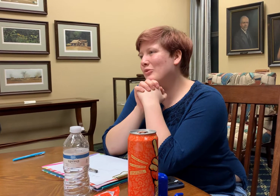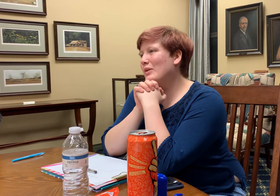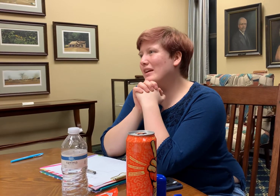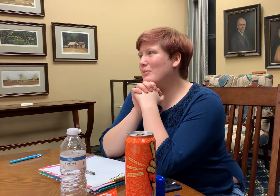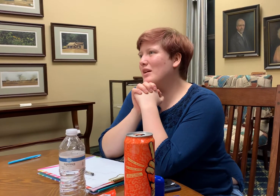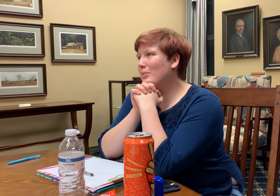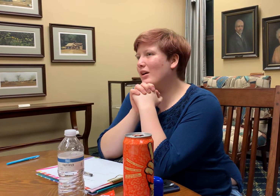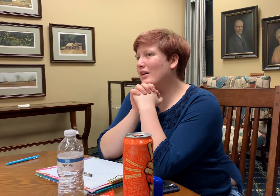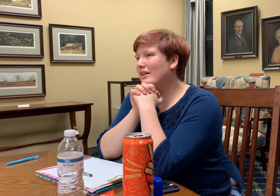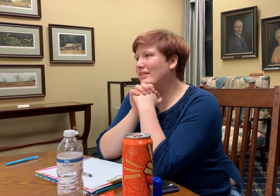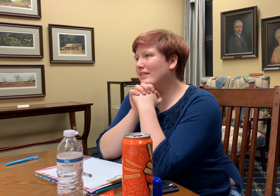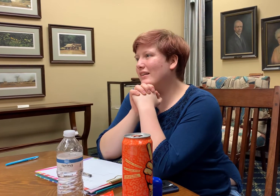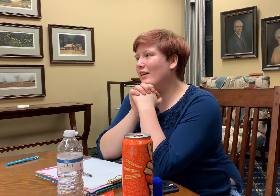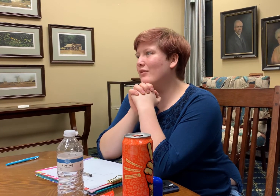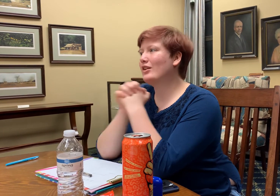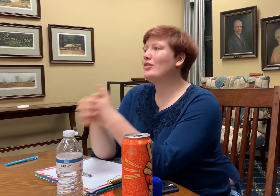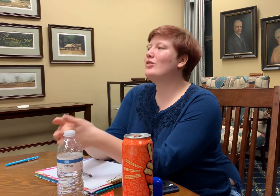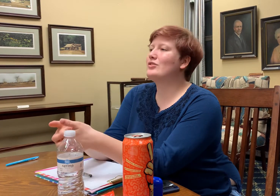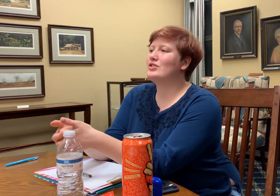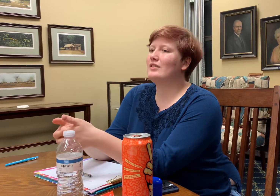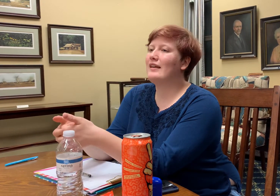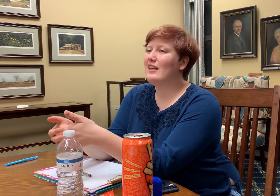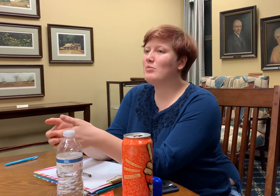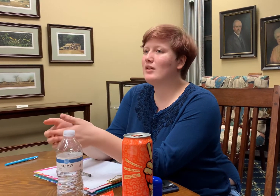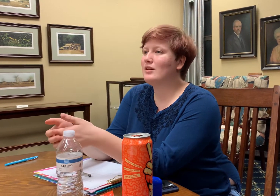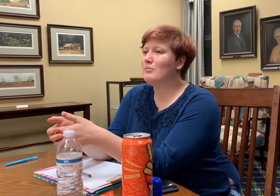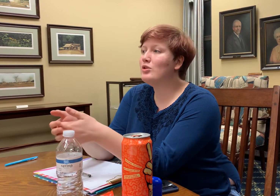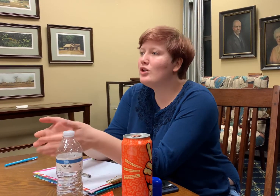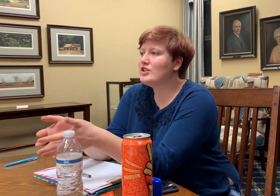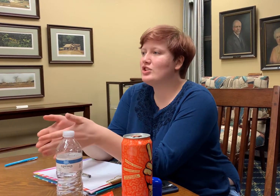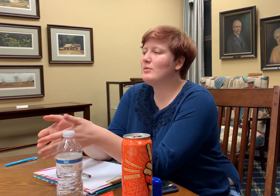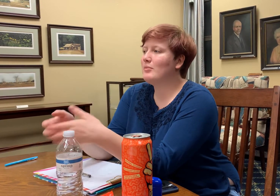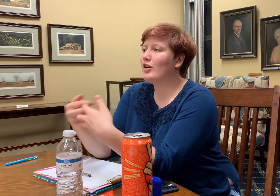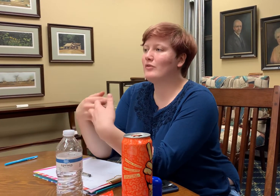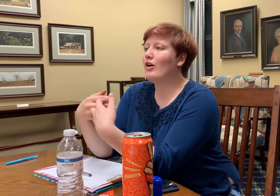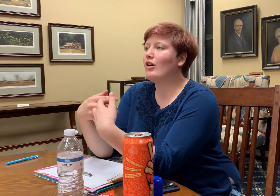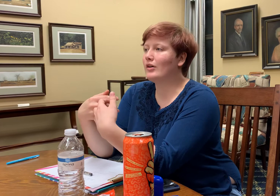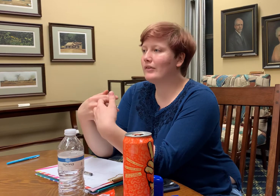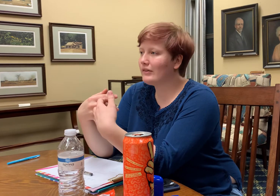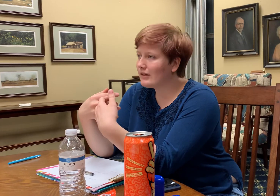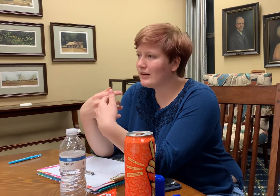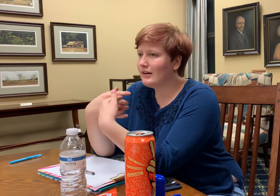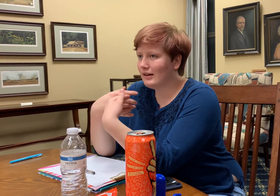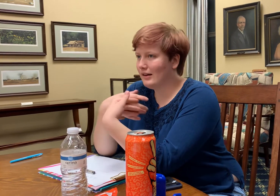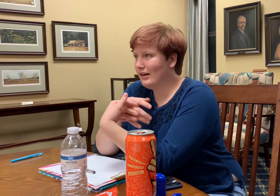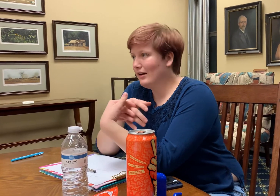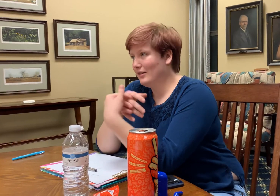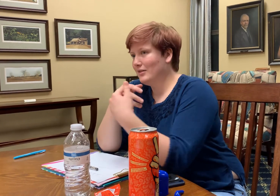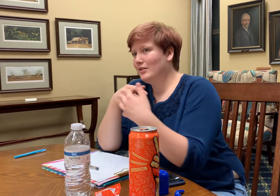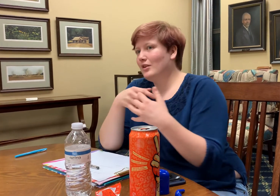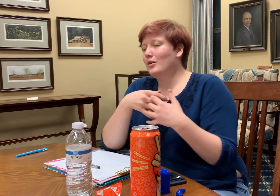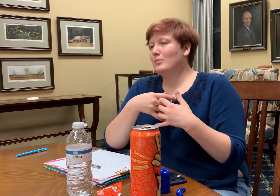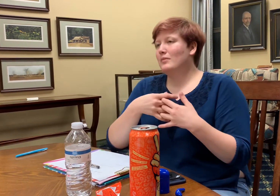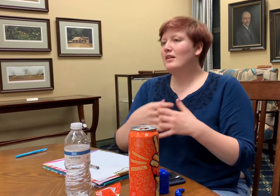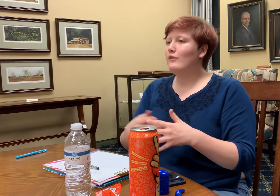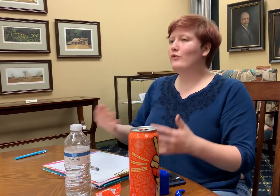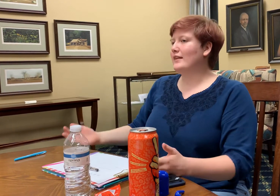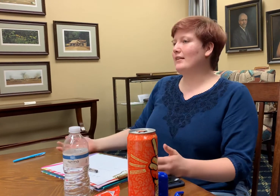can be a part of their culture, like they've been pushed to be a part of ours, it doesn't fix